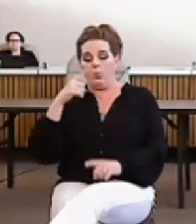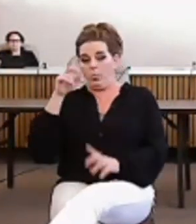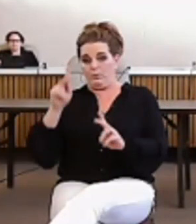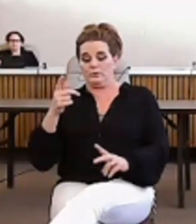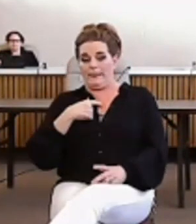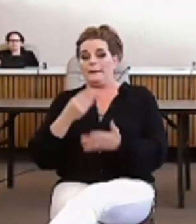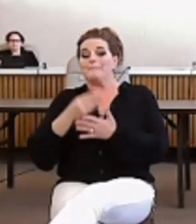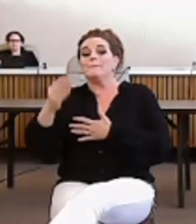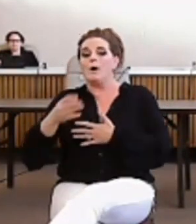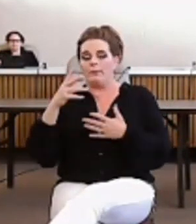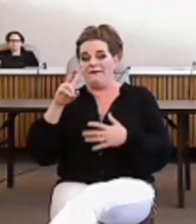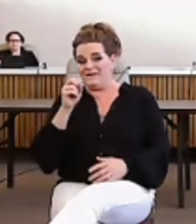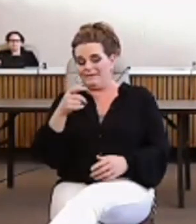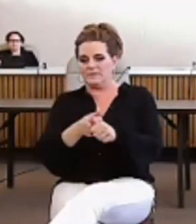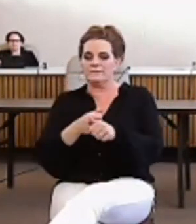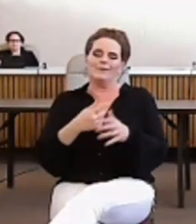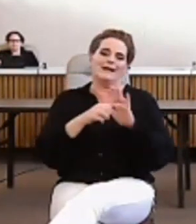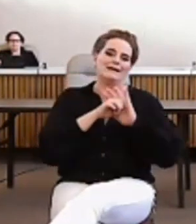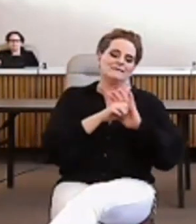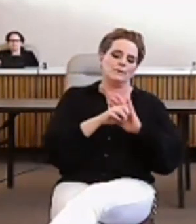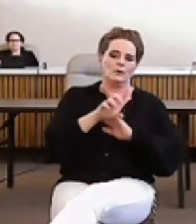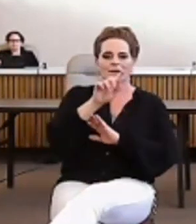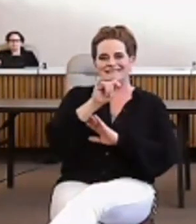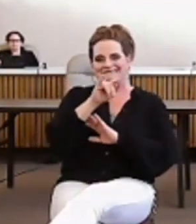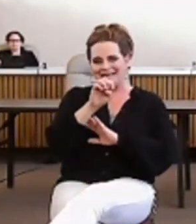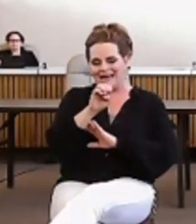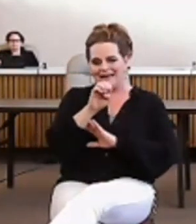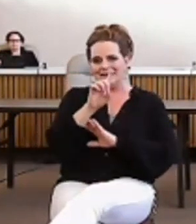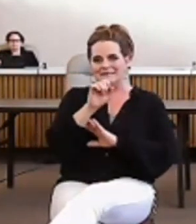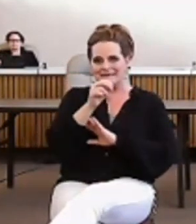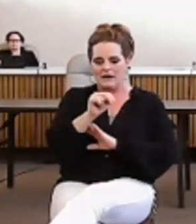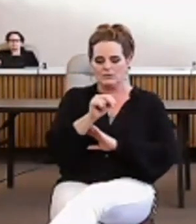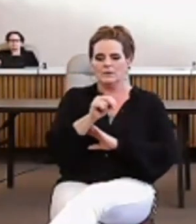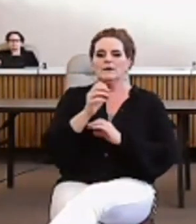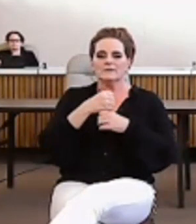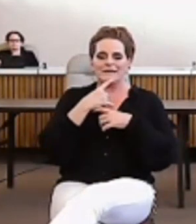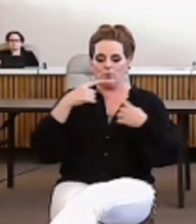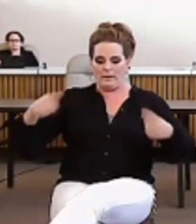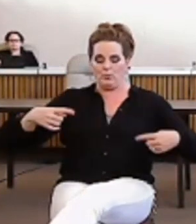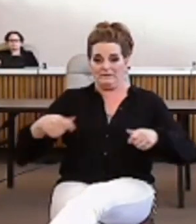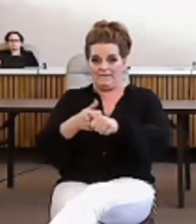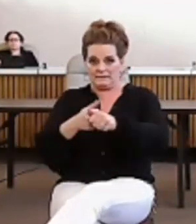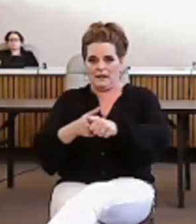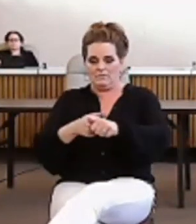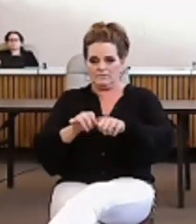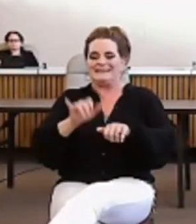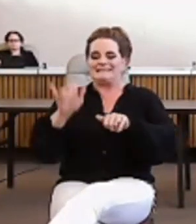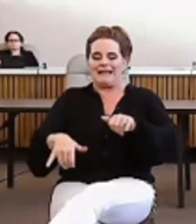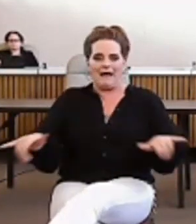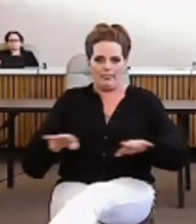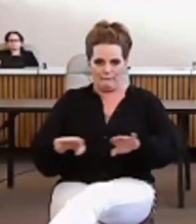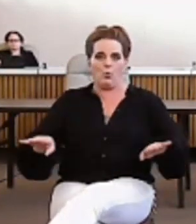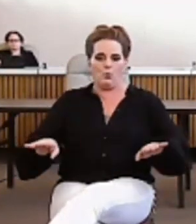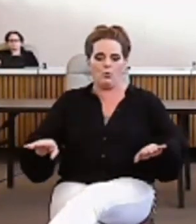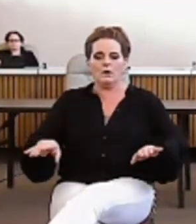operation. Examples are tie downs to secure the wheelchair to the floor and hand controls for driving. We will do